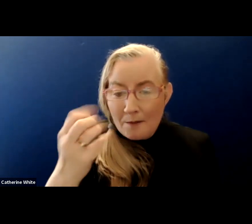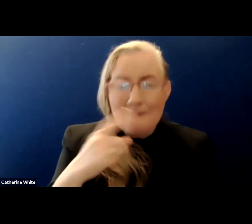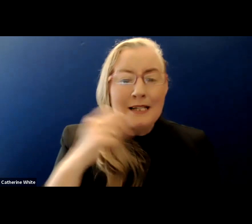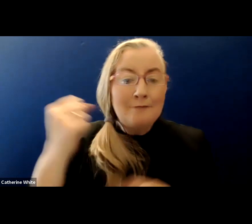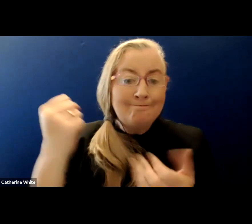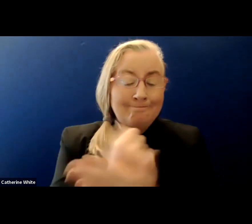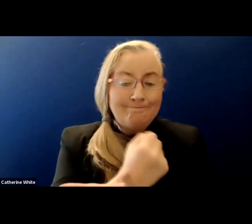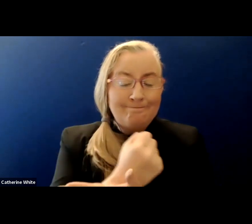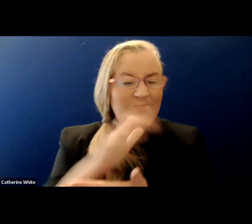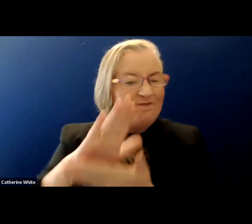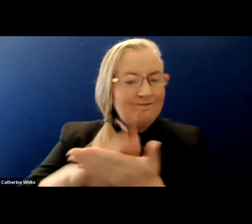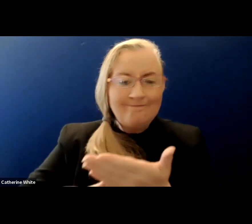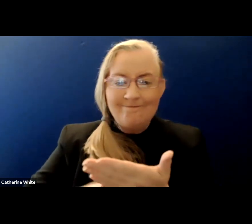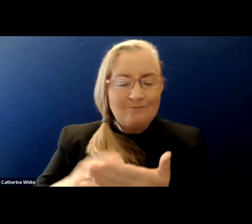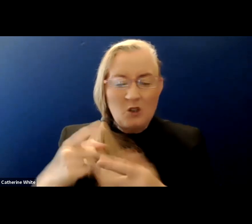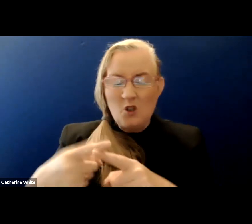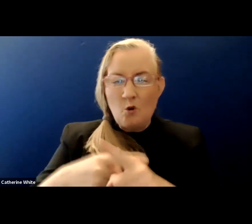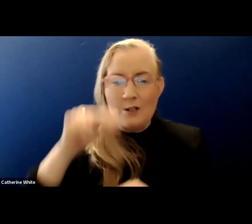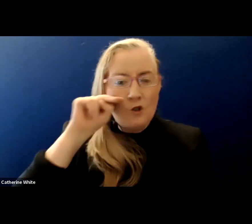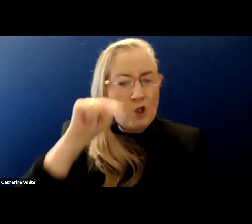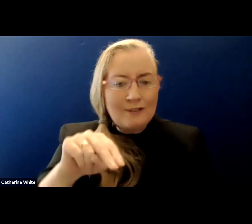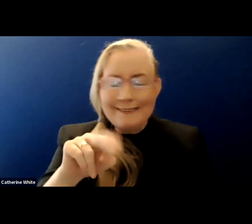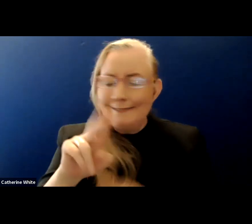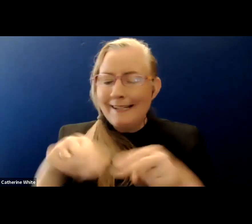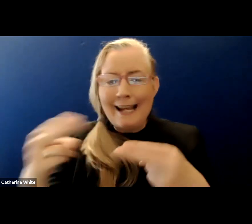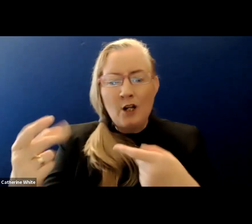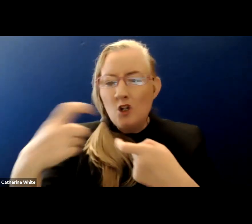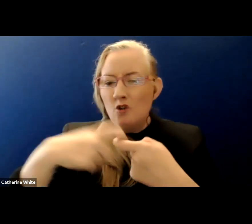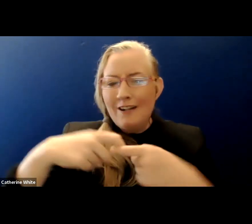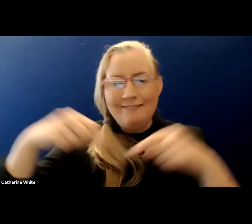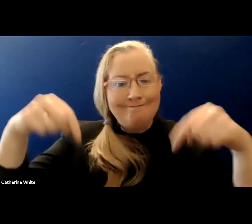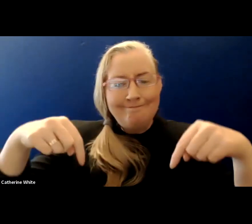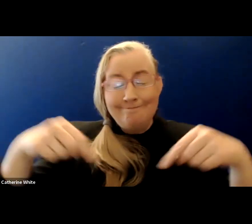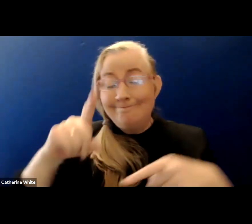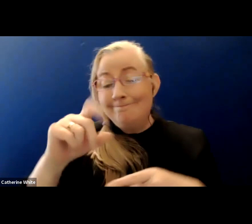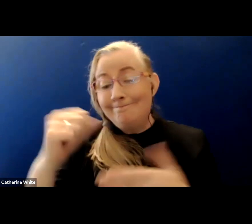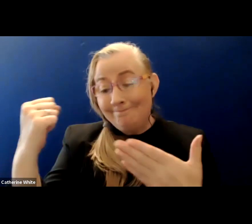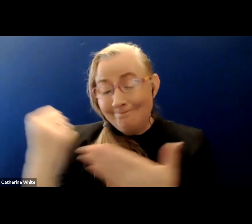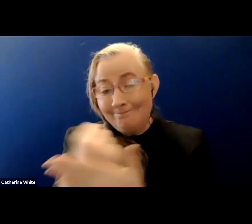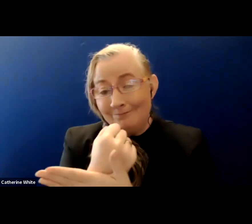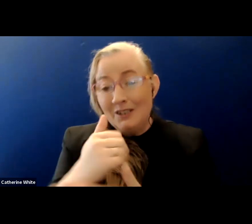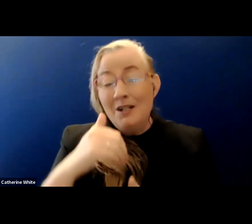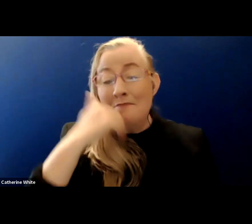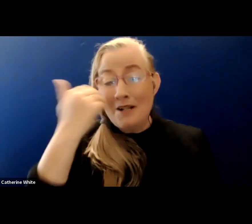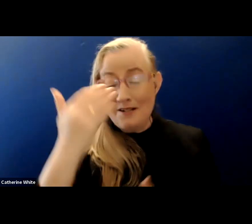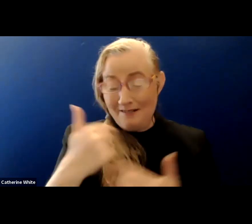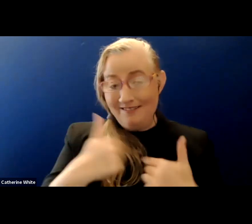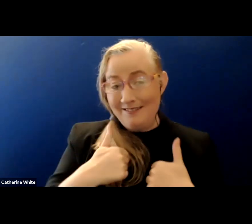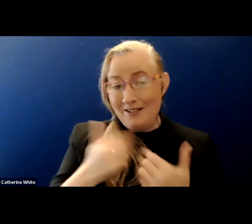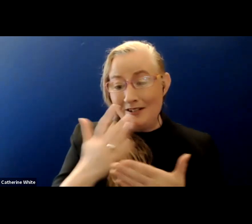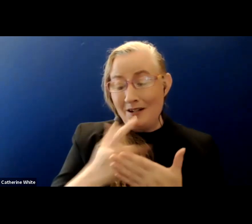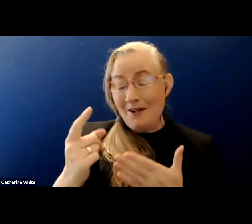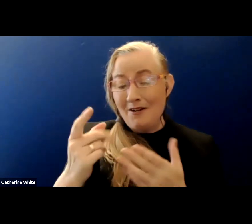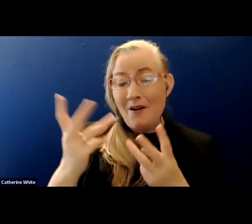short notice, and he's not going to be able to join us, which is unfortunate as someone who has worked in